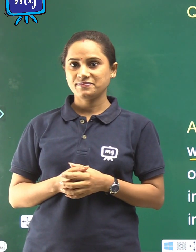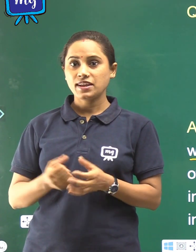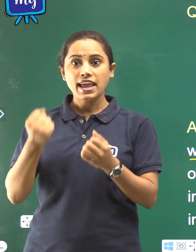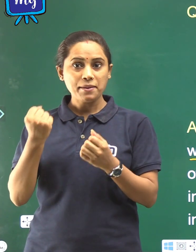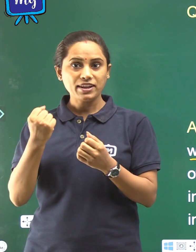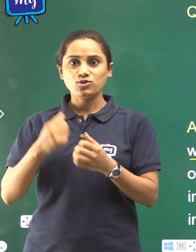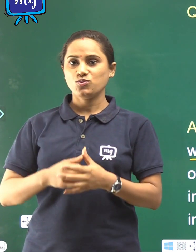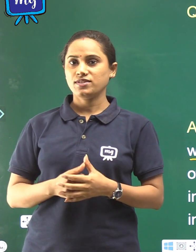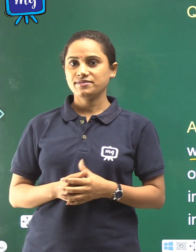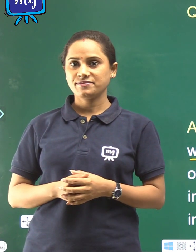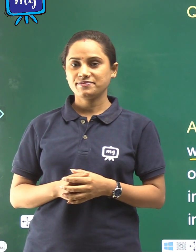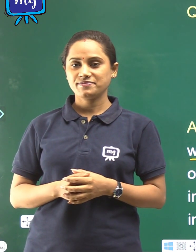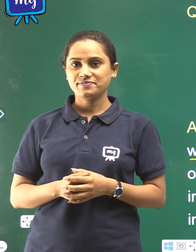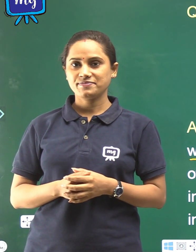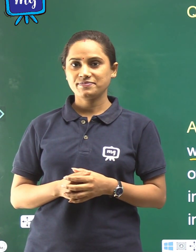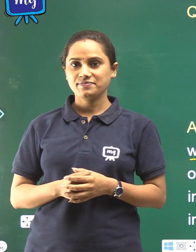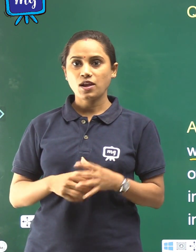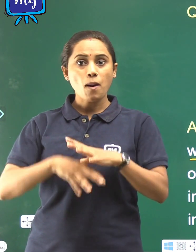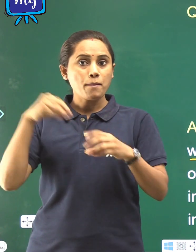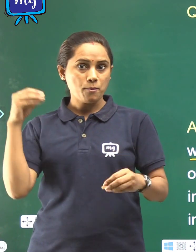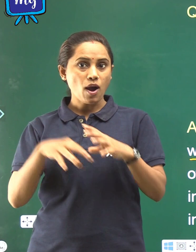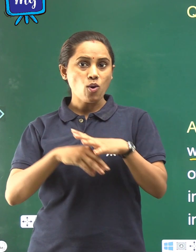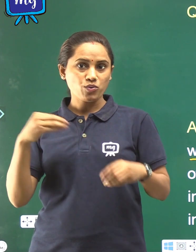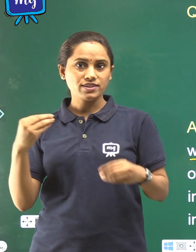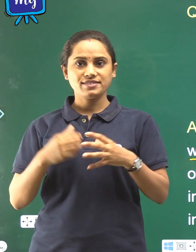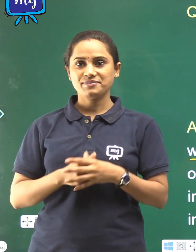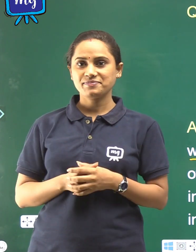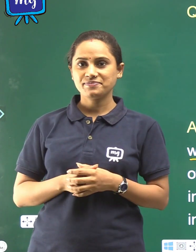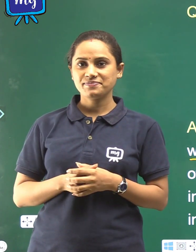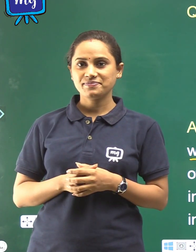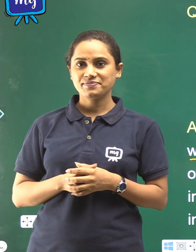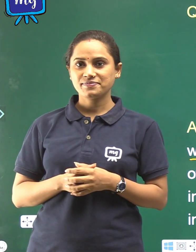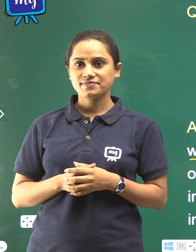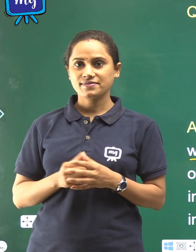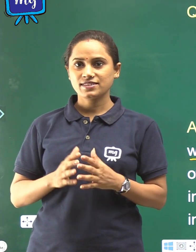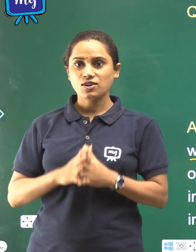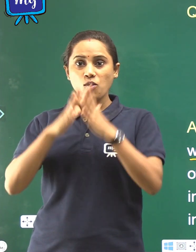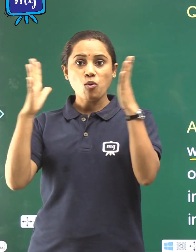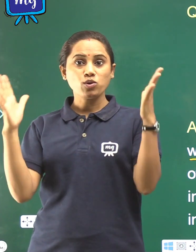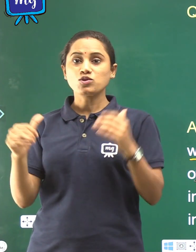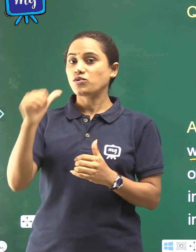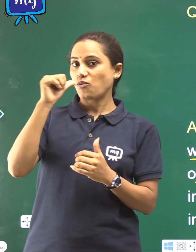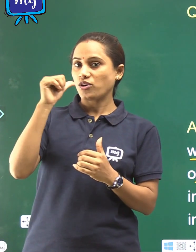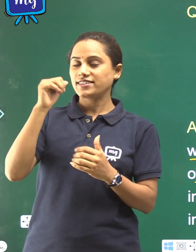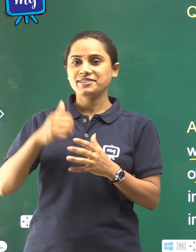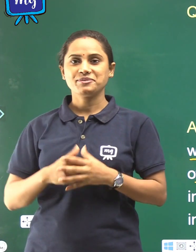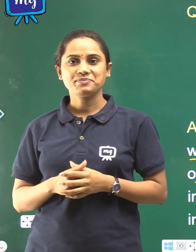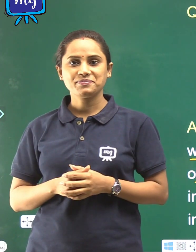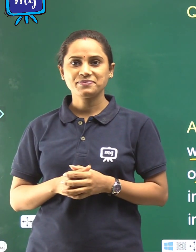able to pump out most of the water